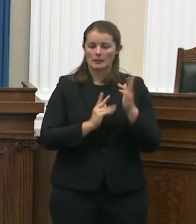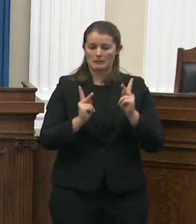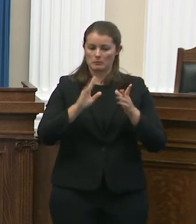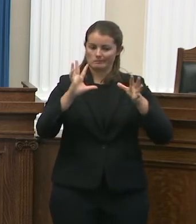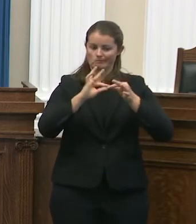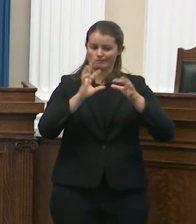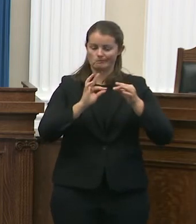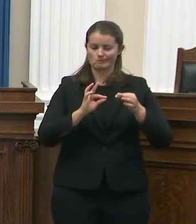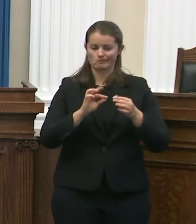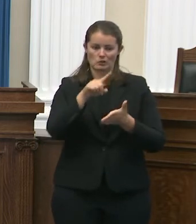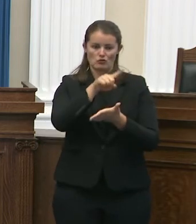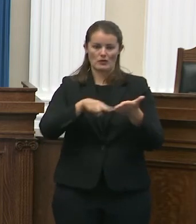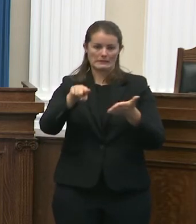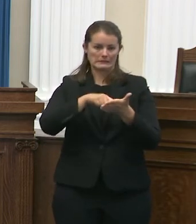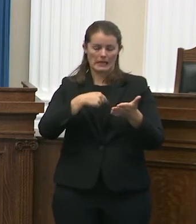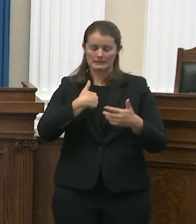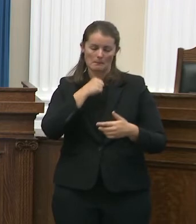guess.